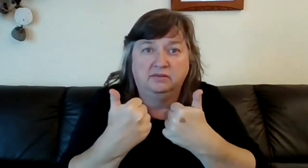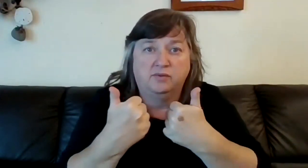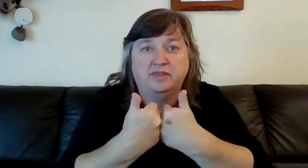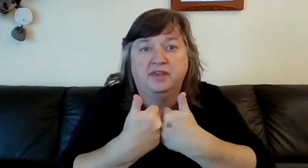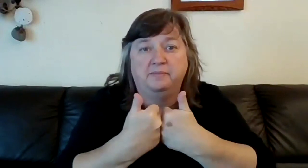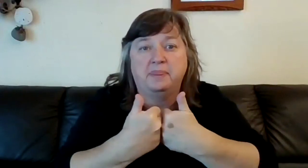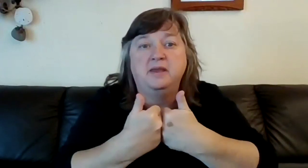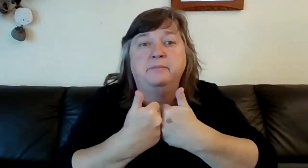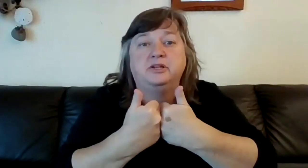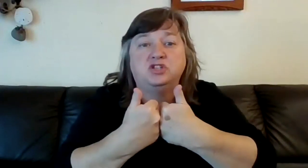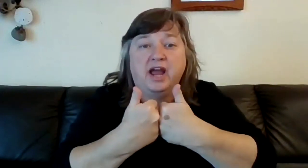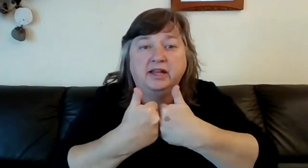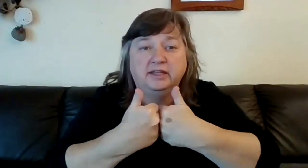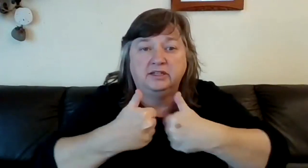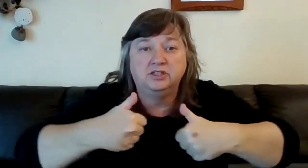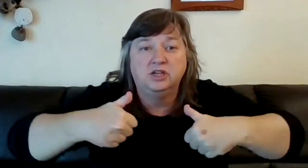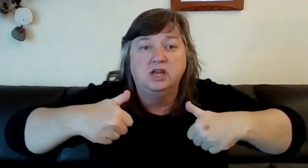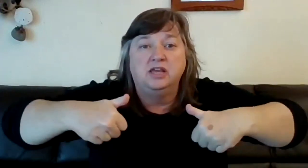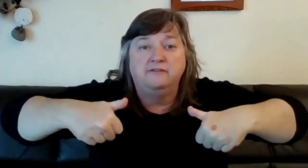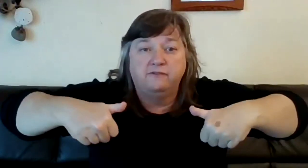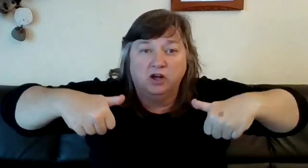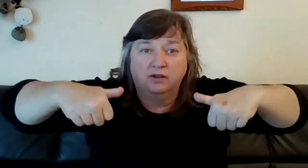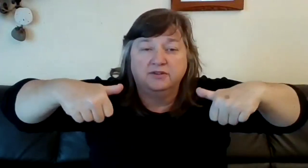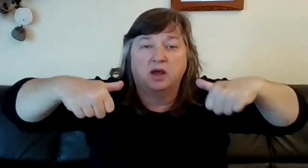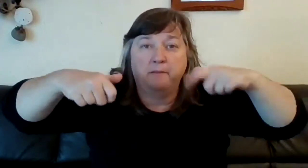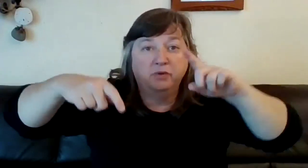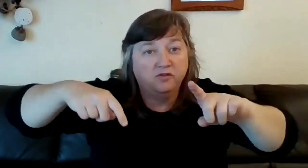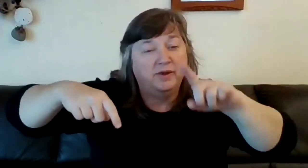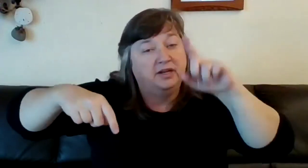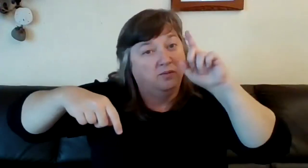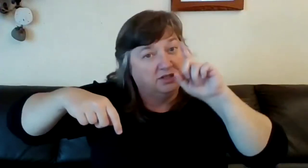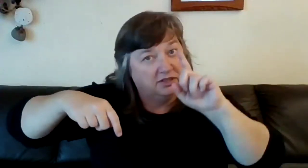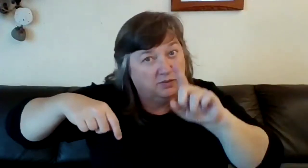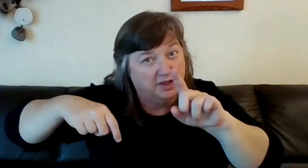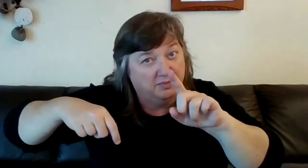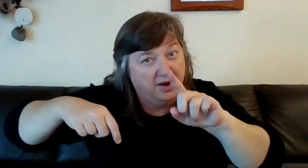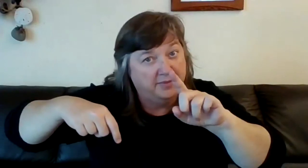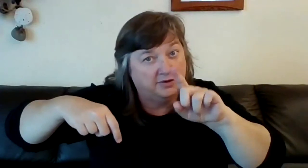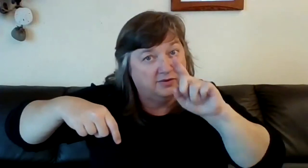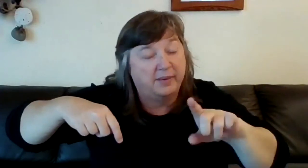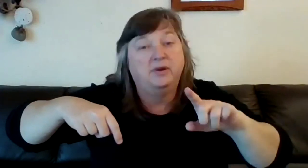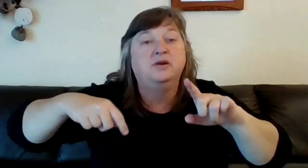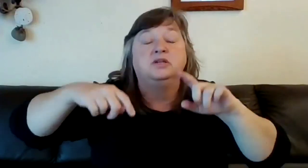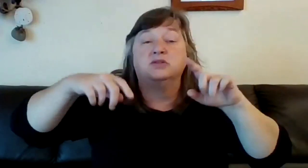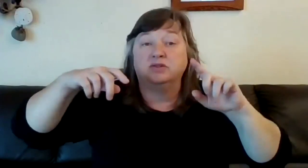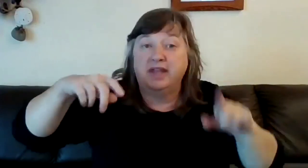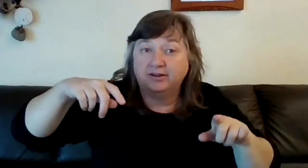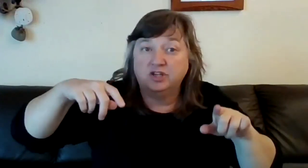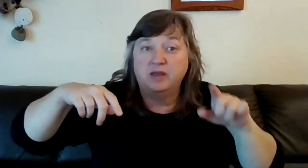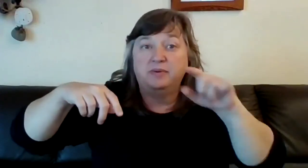the right thing. A challenge involves a movement, which is one of the parameters, remember? So there's hand shape and